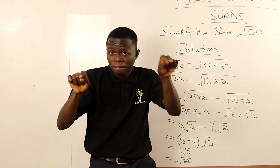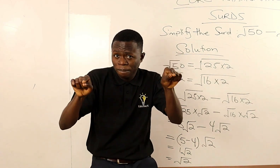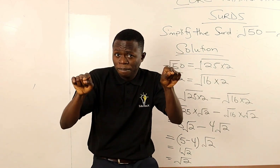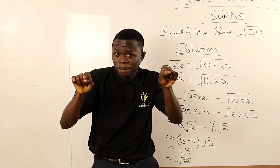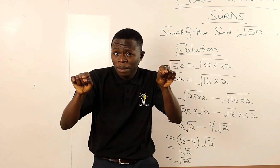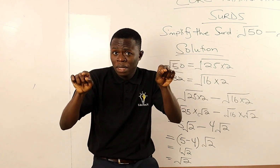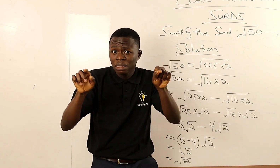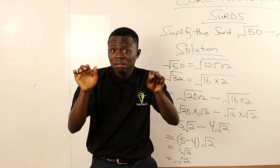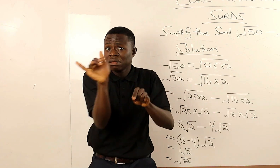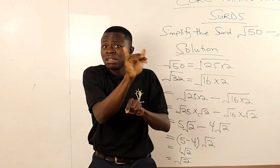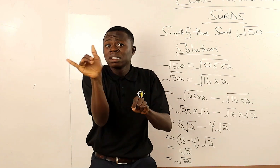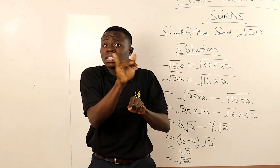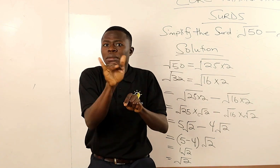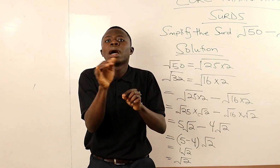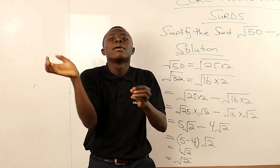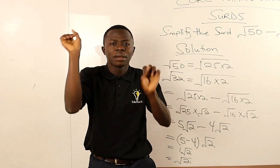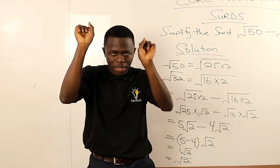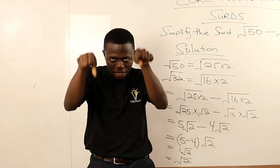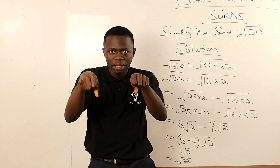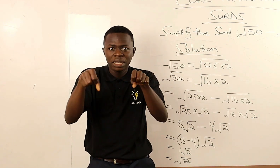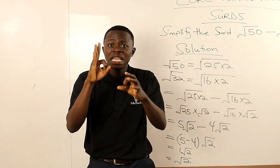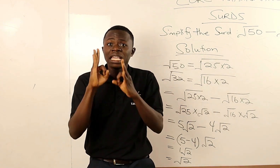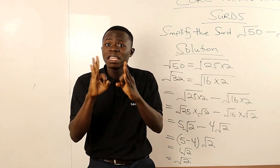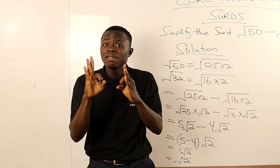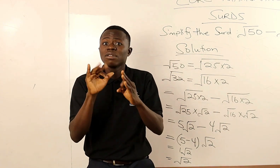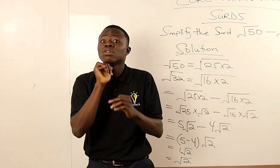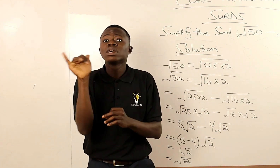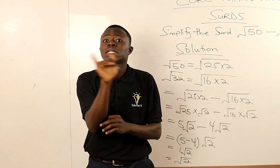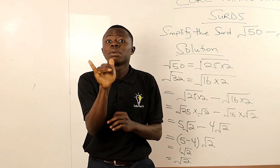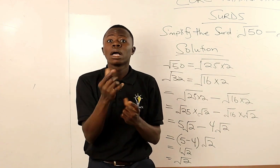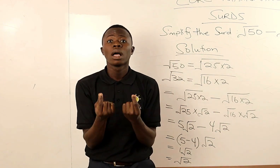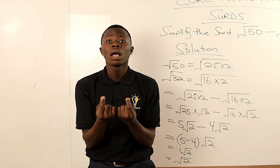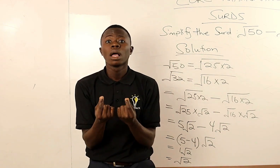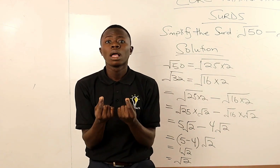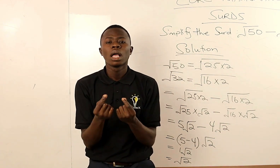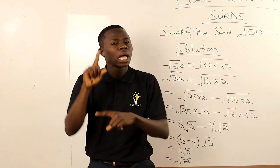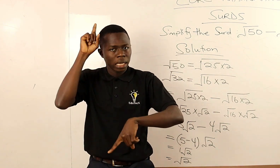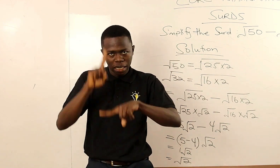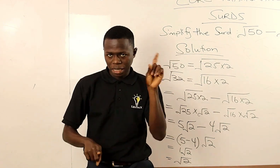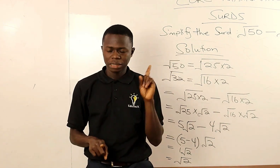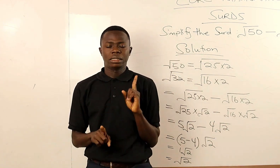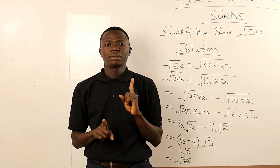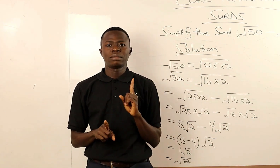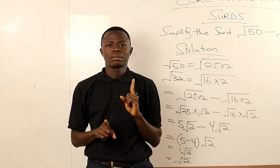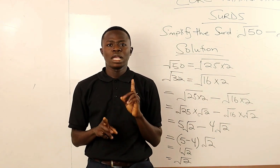And then we also said that if the numbers under the square root sign are the same, we can add. If they are not the